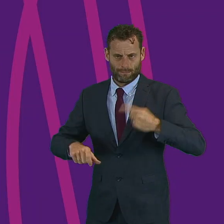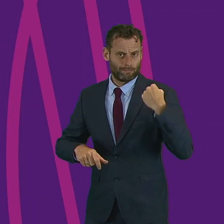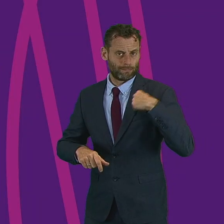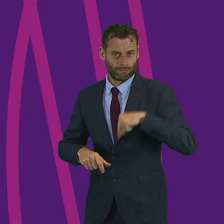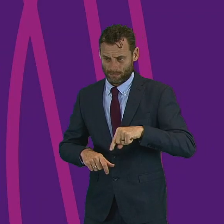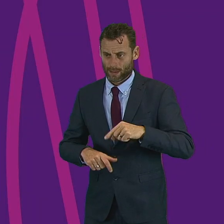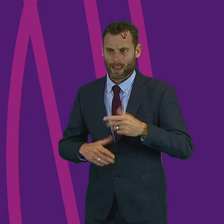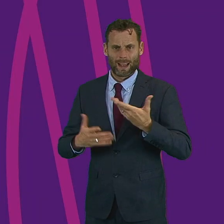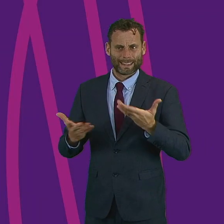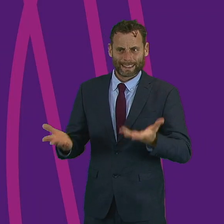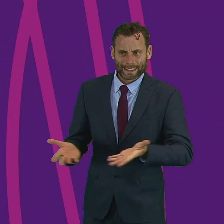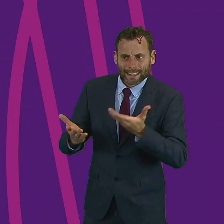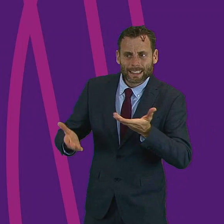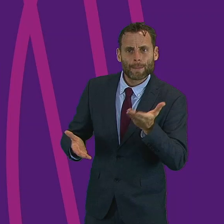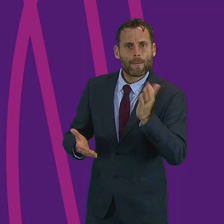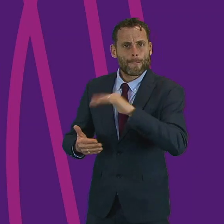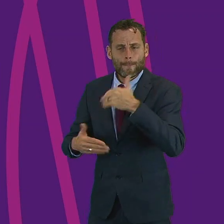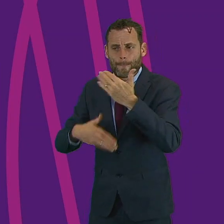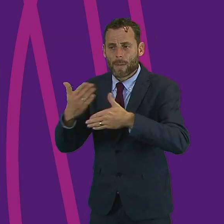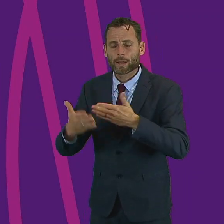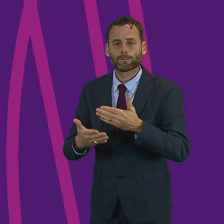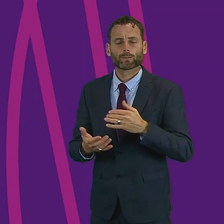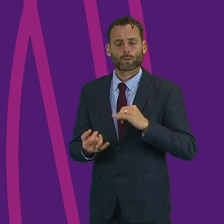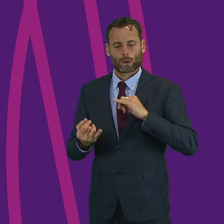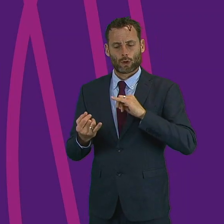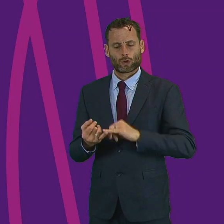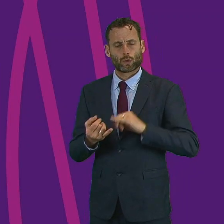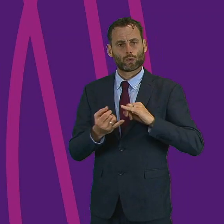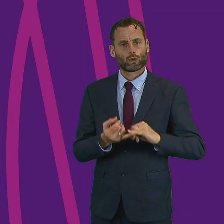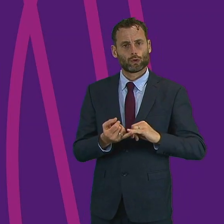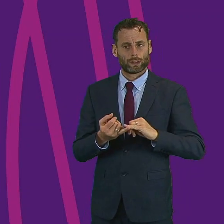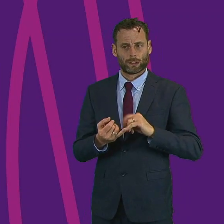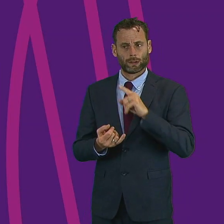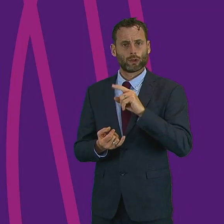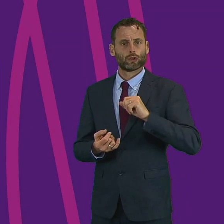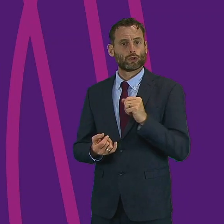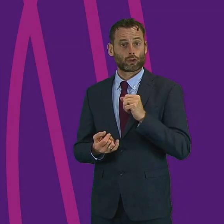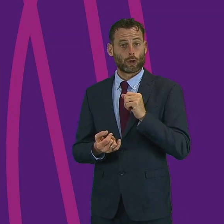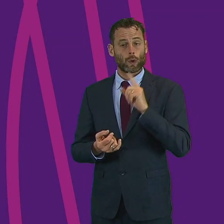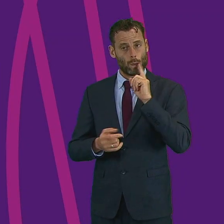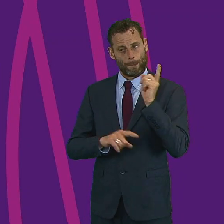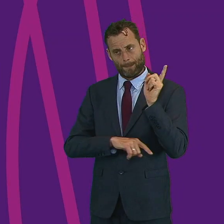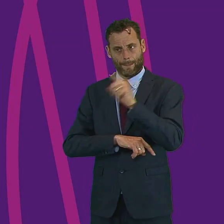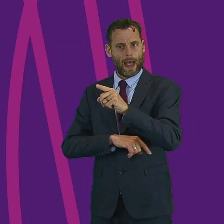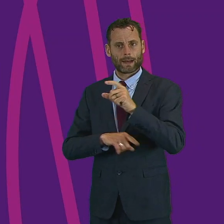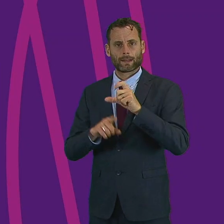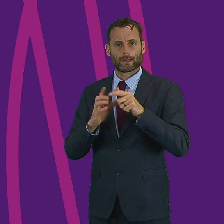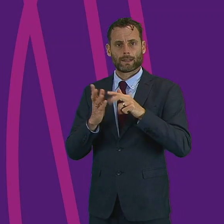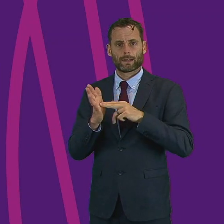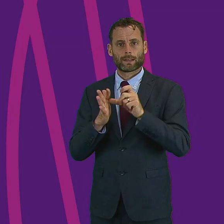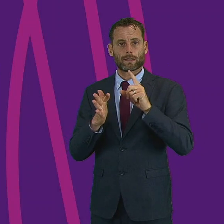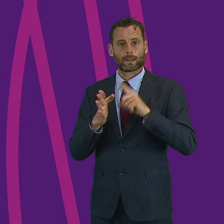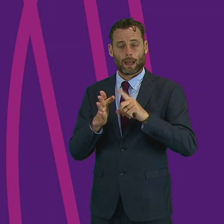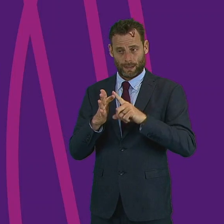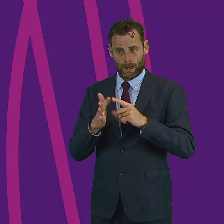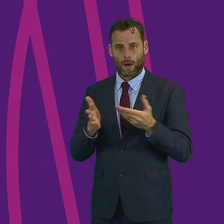has been right throughout the pandemic, a network of urgent dental care centres across the country for people who need urgent dental